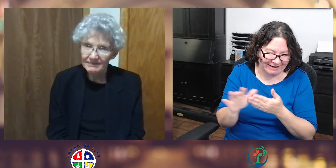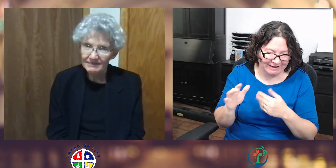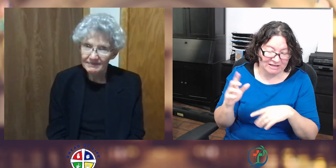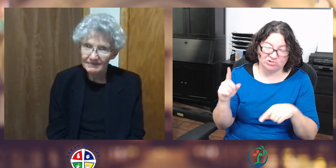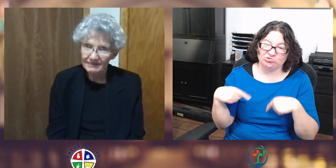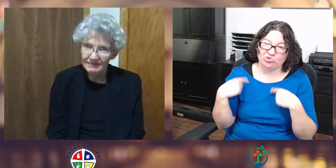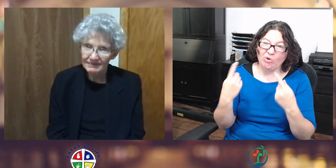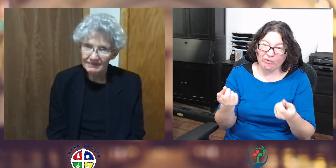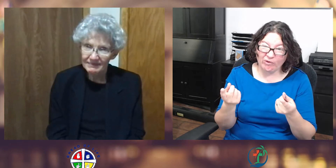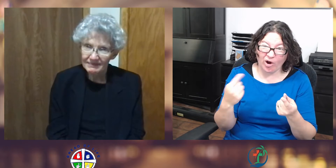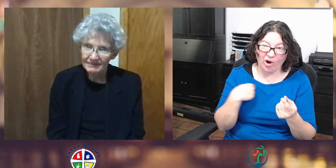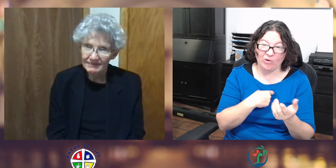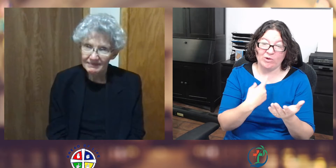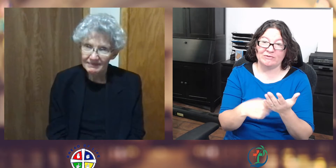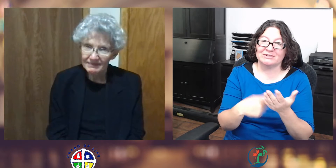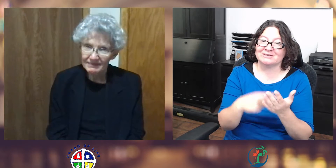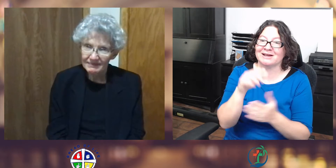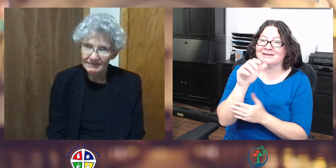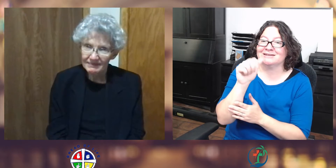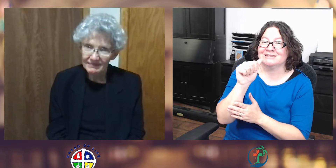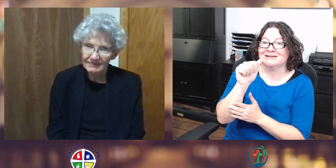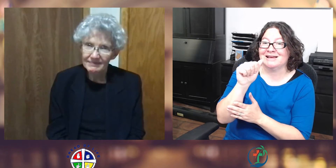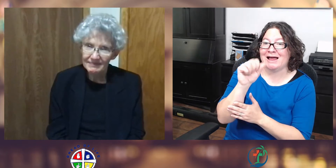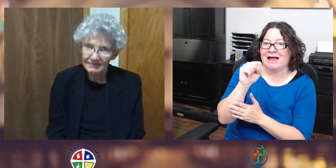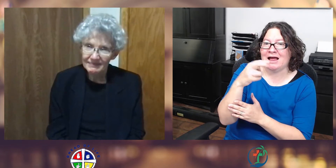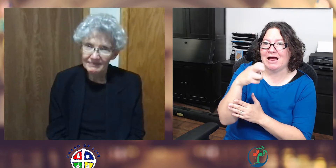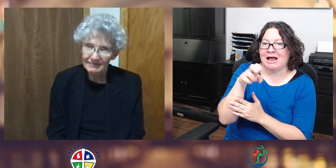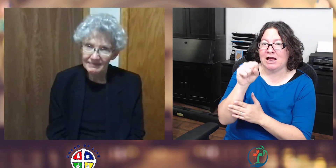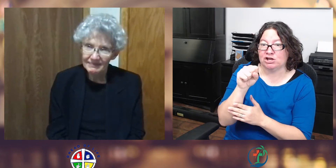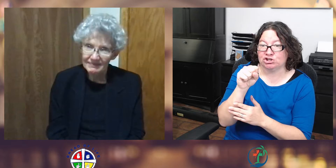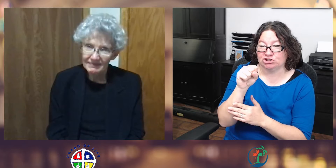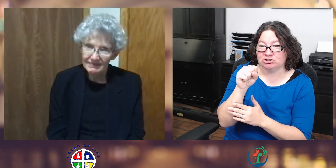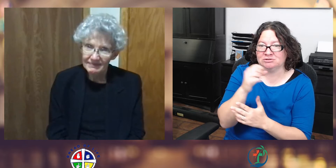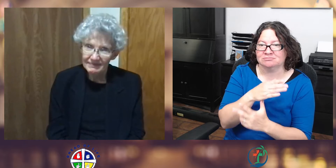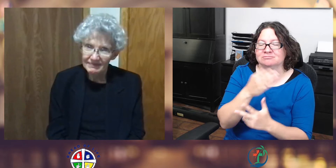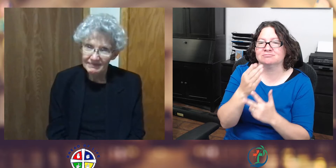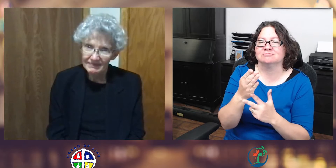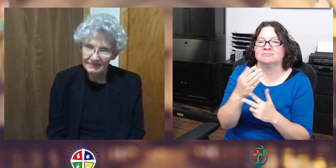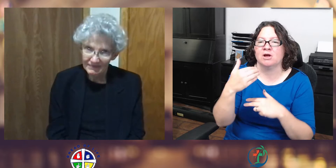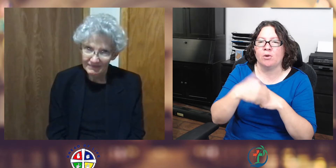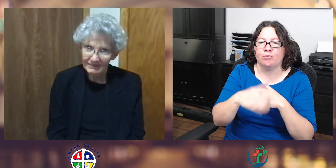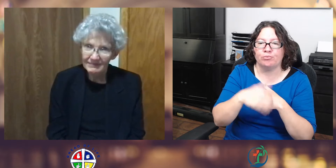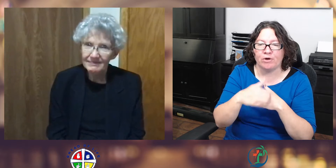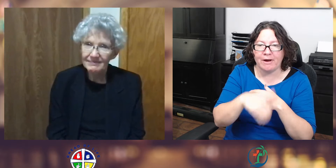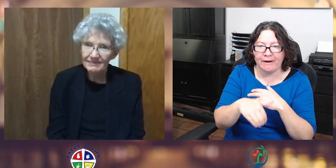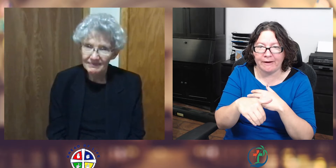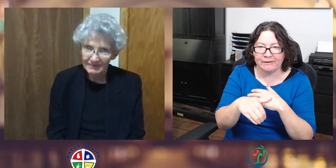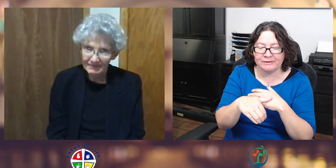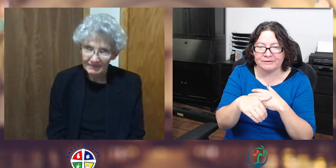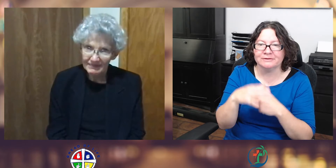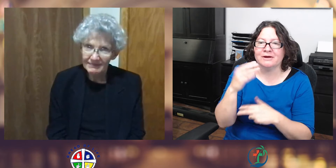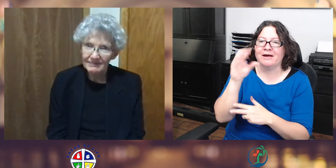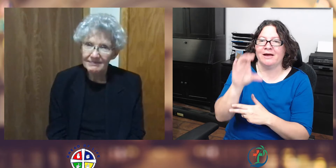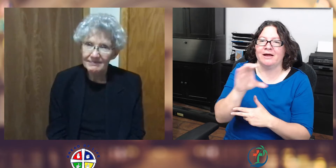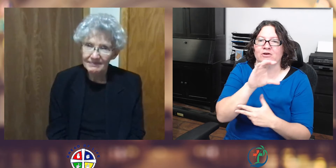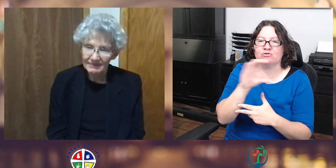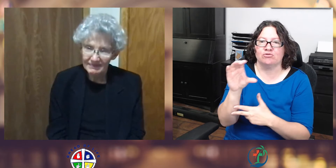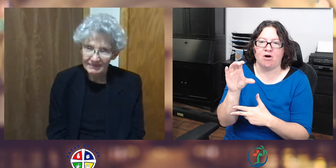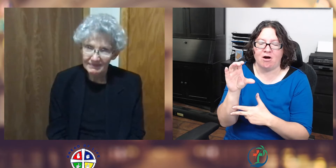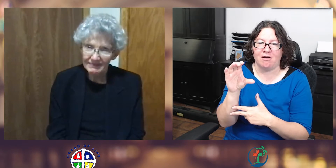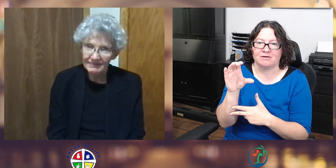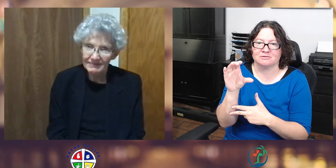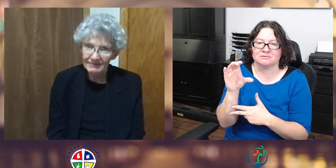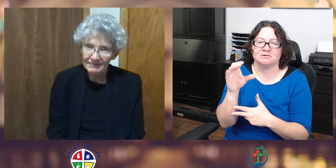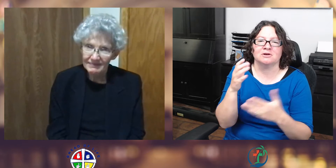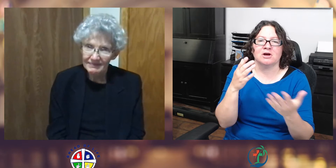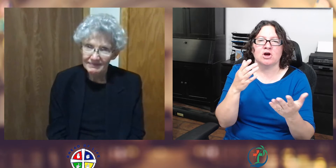My parents and I haven't spoken much in years. And numbers didn't make the world clear anymore. You gave everything away to